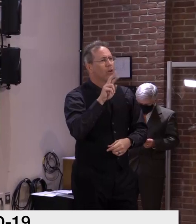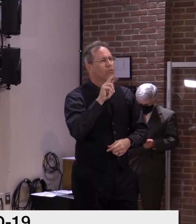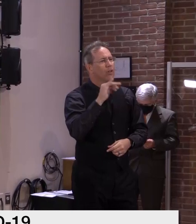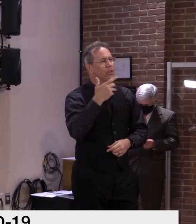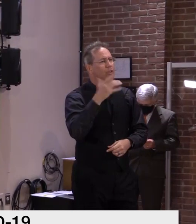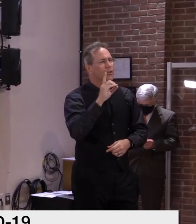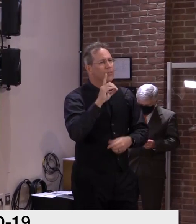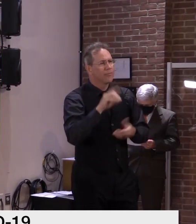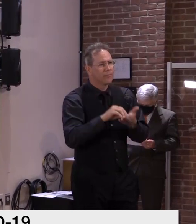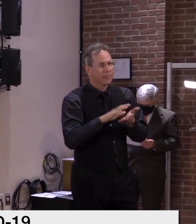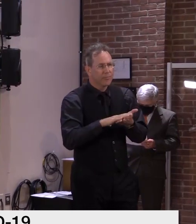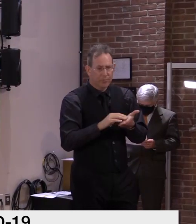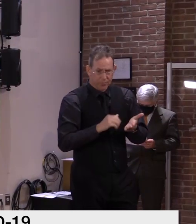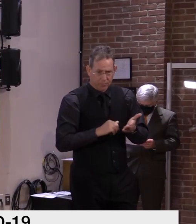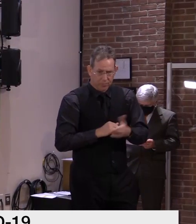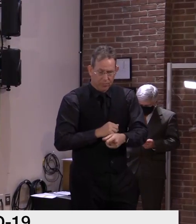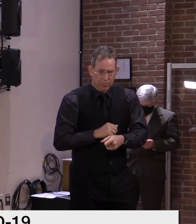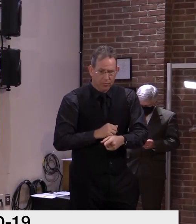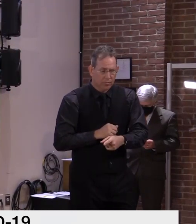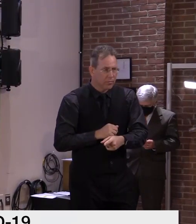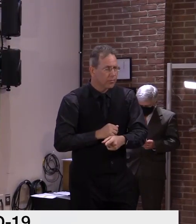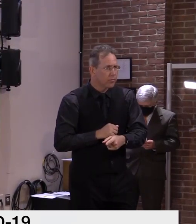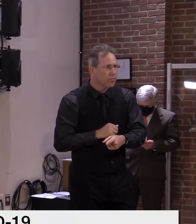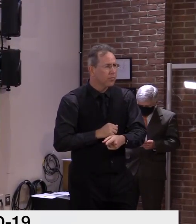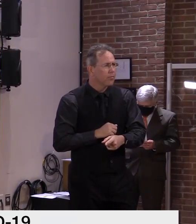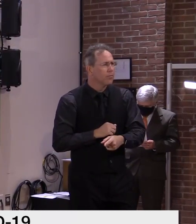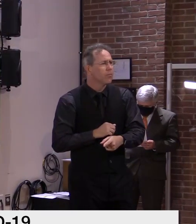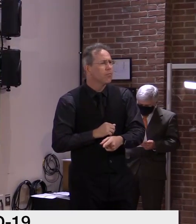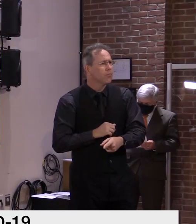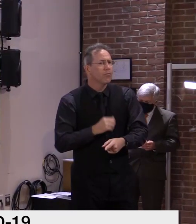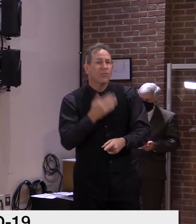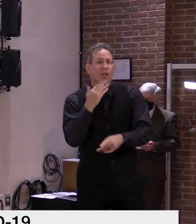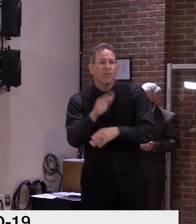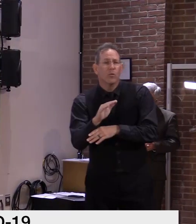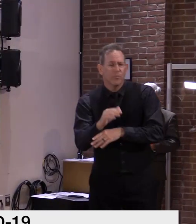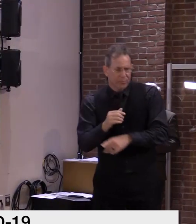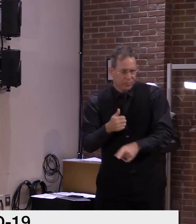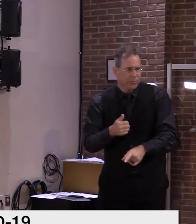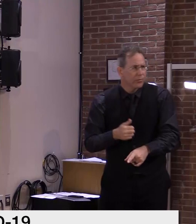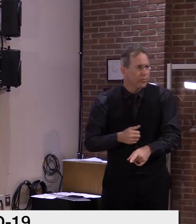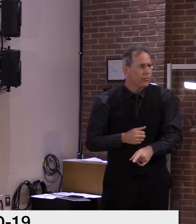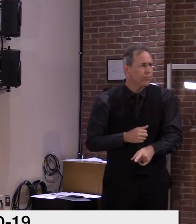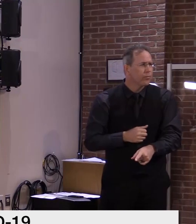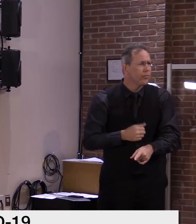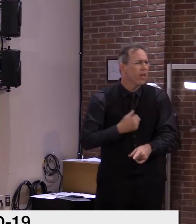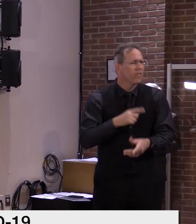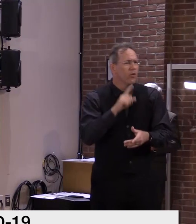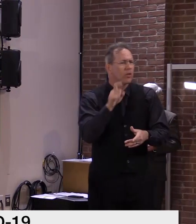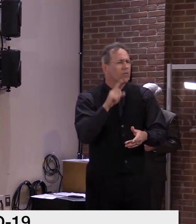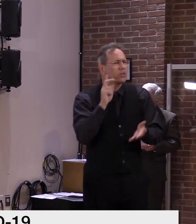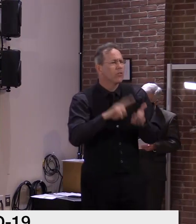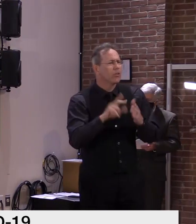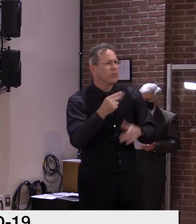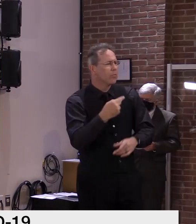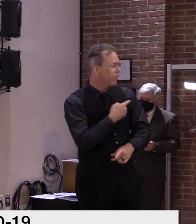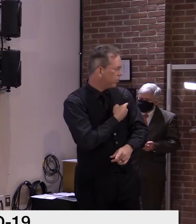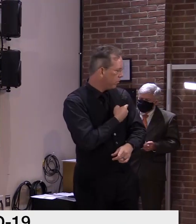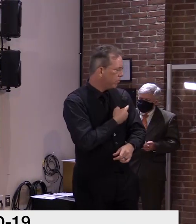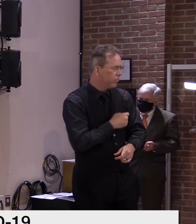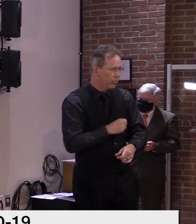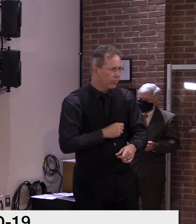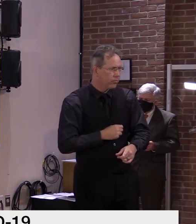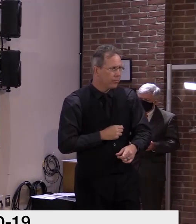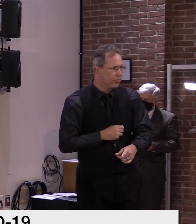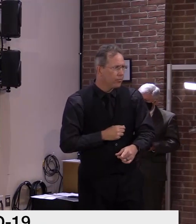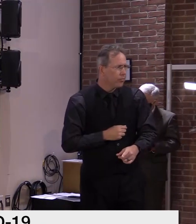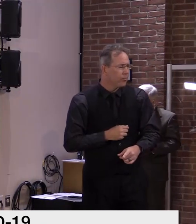Yes, thank you. Good afternoon. Probably for Secretary Smith about the proposed or planned vaccination clinics coming